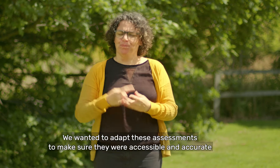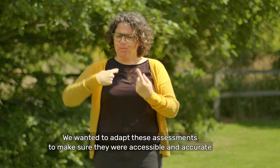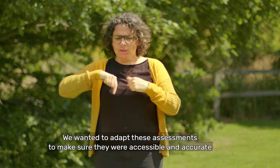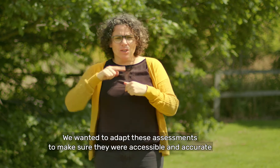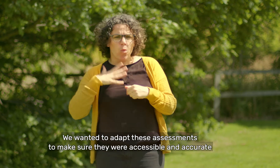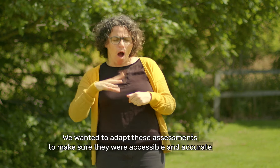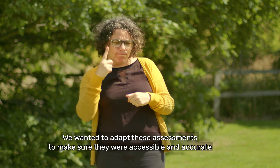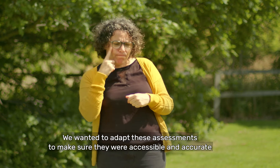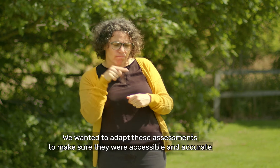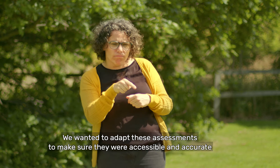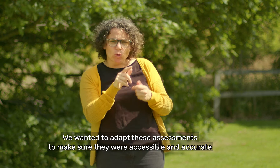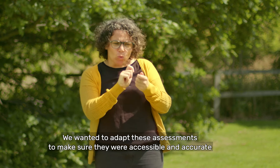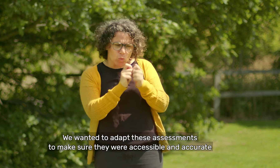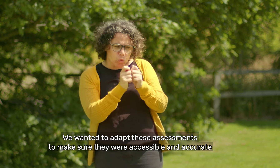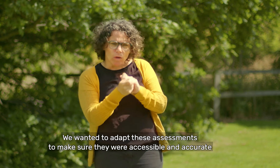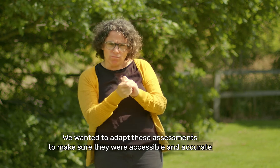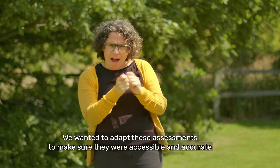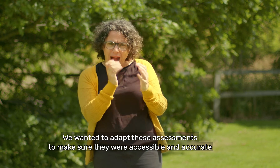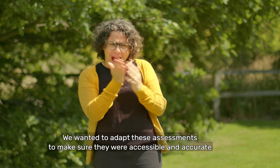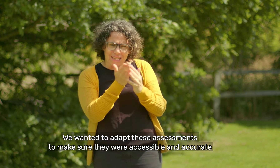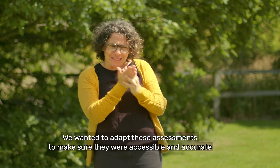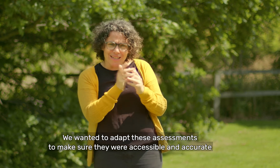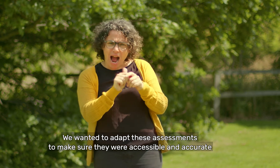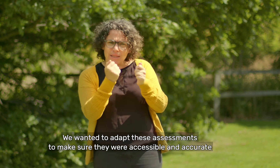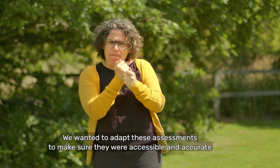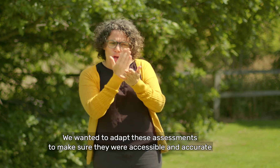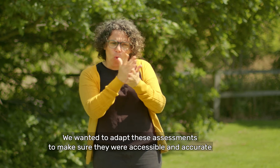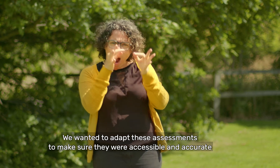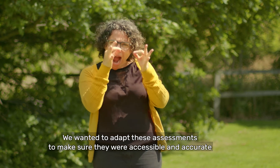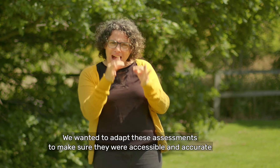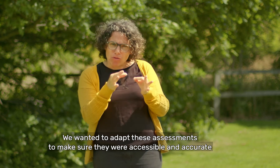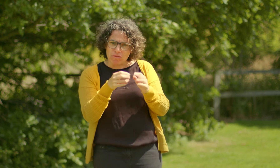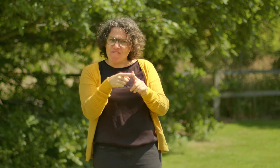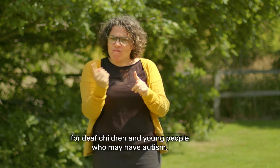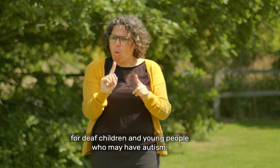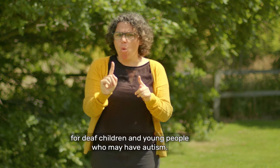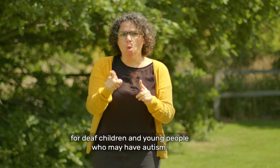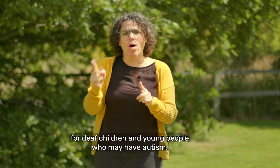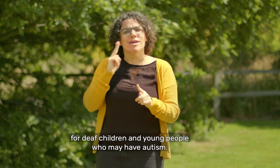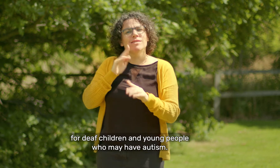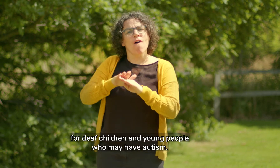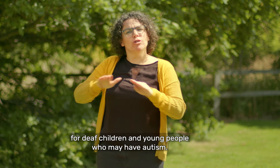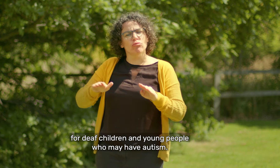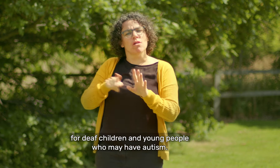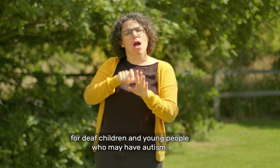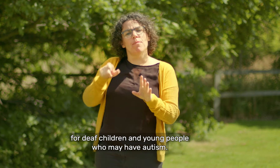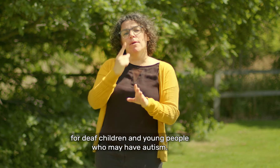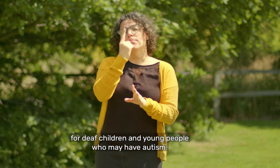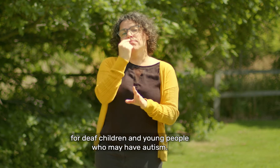We wanted to adapt these assessments to make sure they were accessible and accurate for deaf children and young people who may have